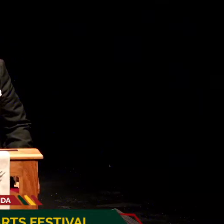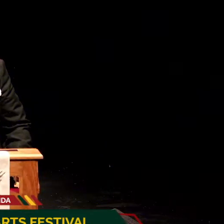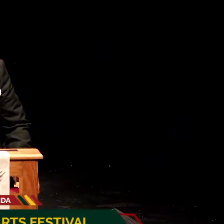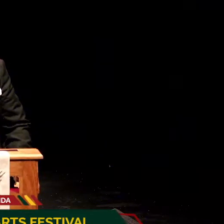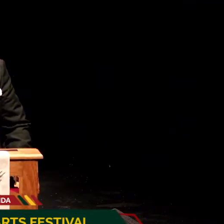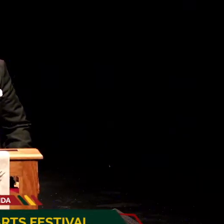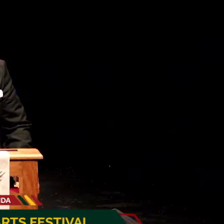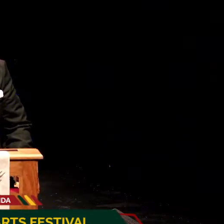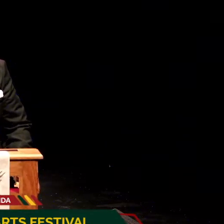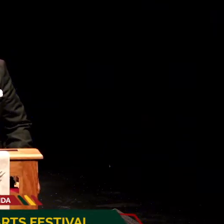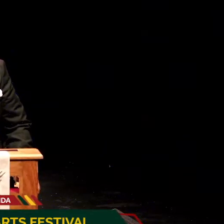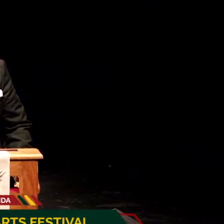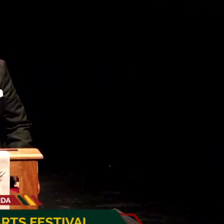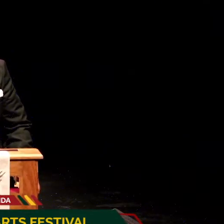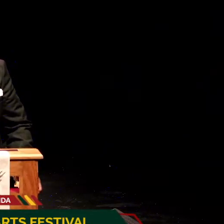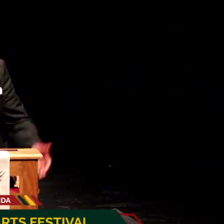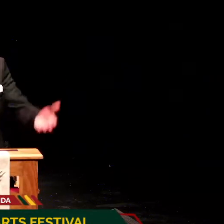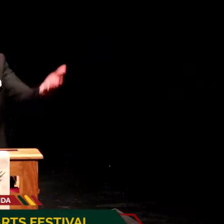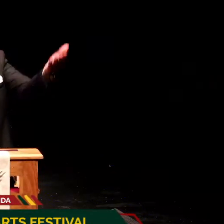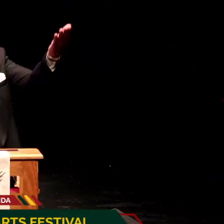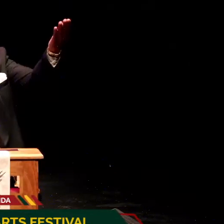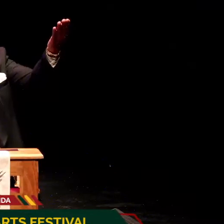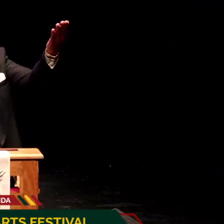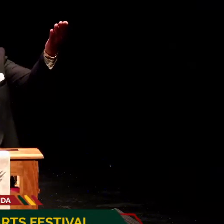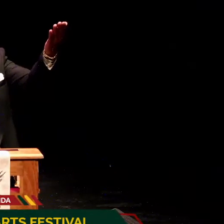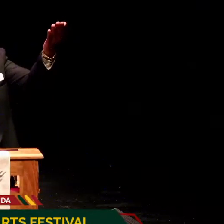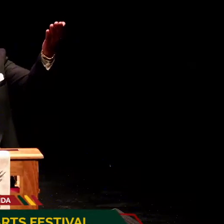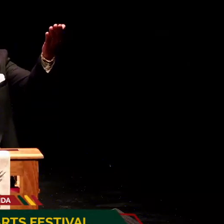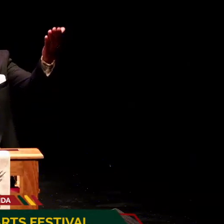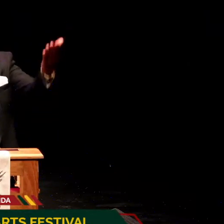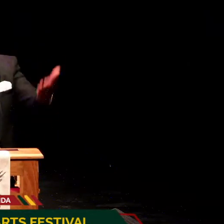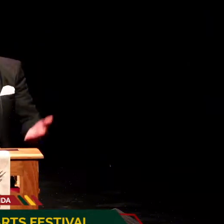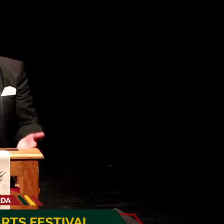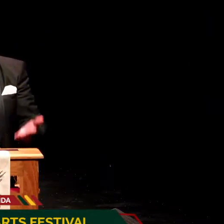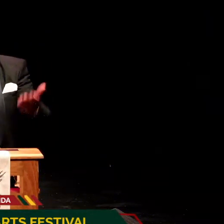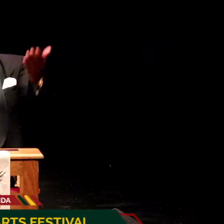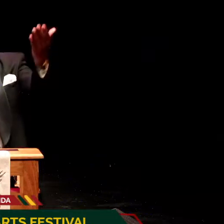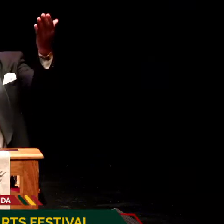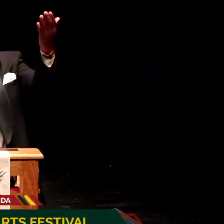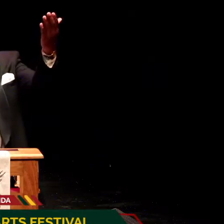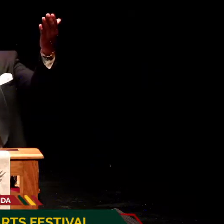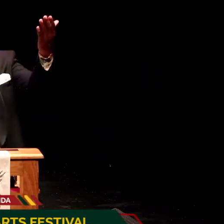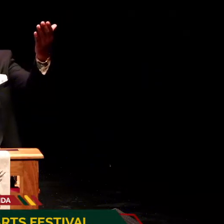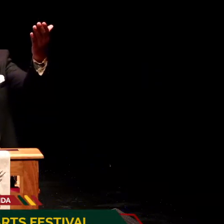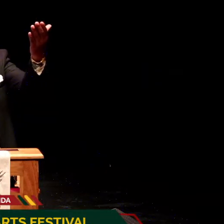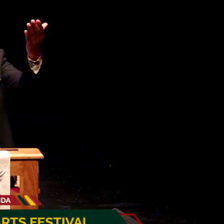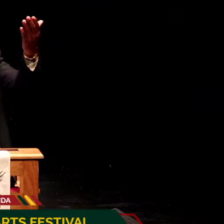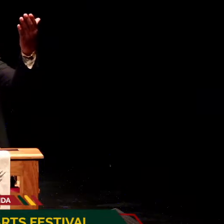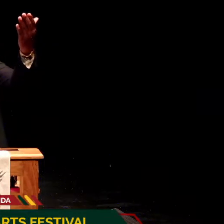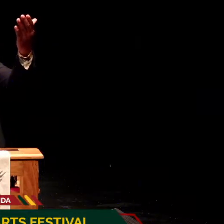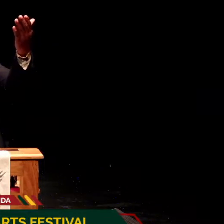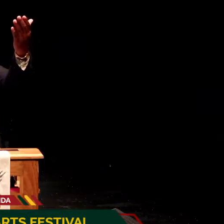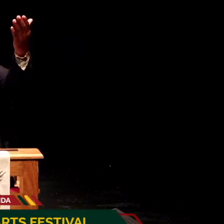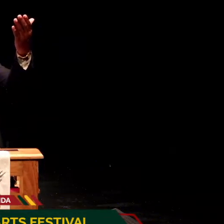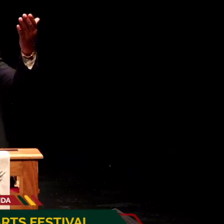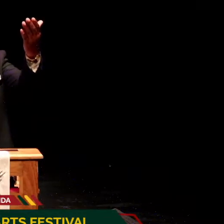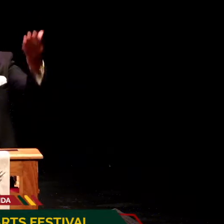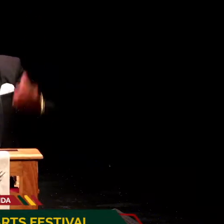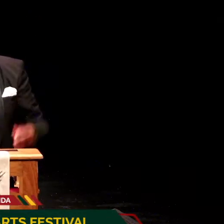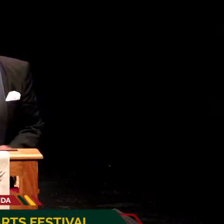Order, national anthem is going to be sung. Shall we all rise? Shall we all rise?